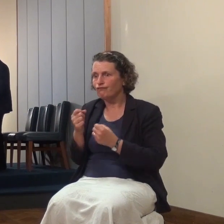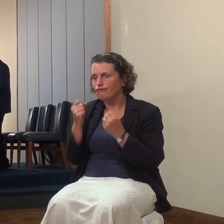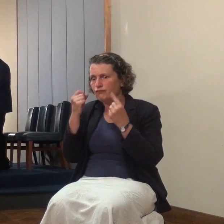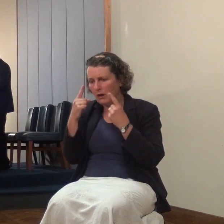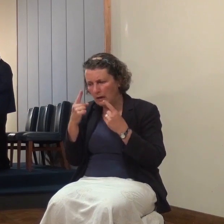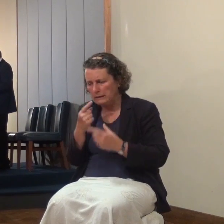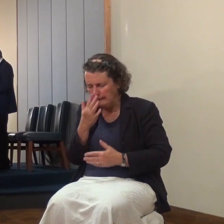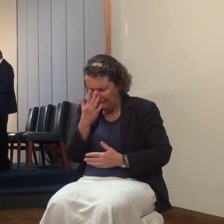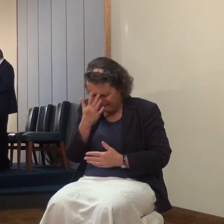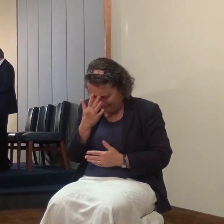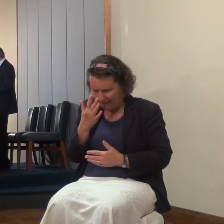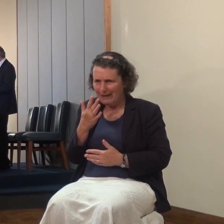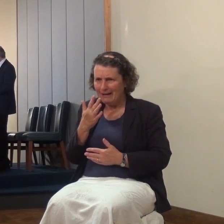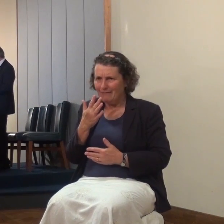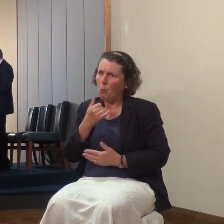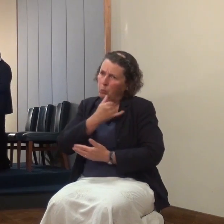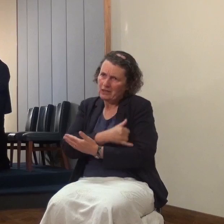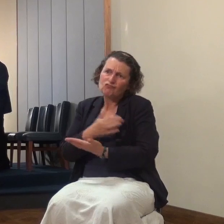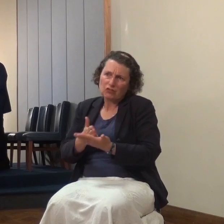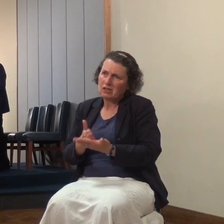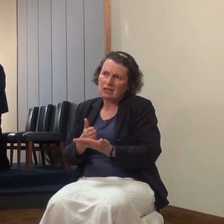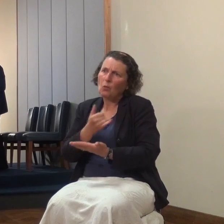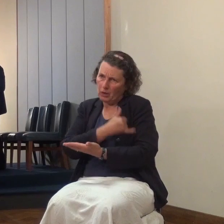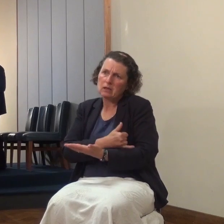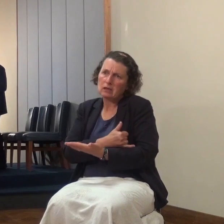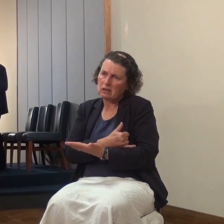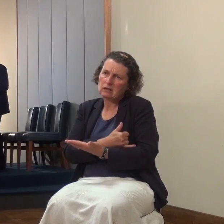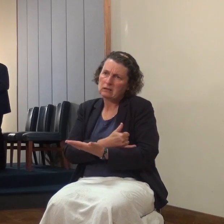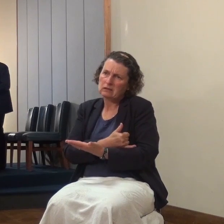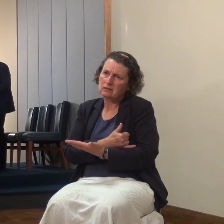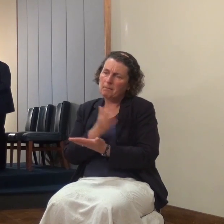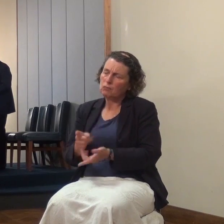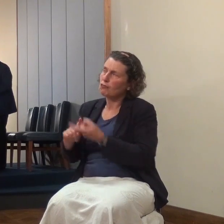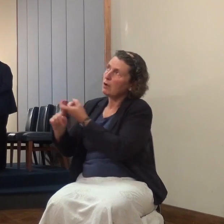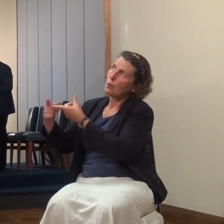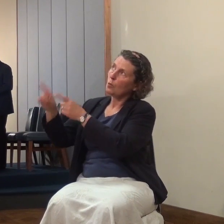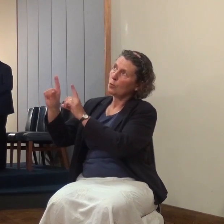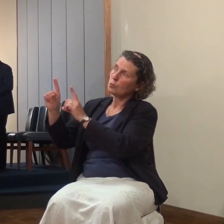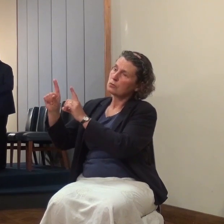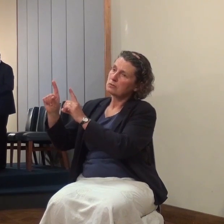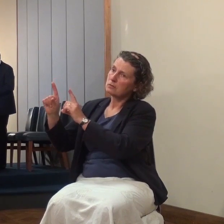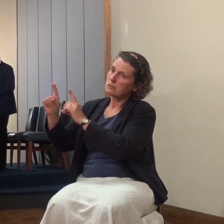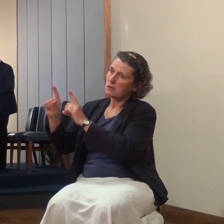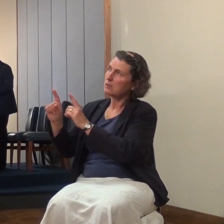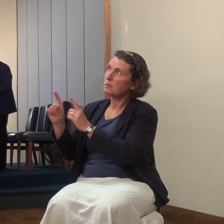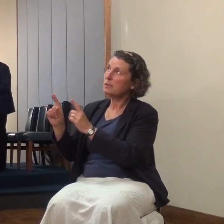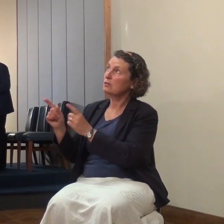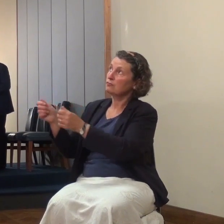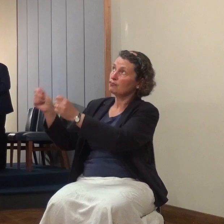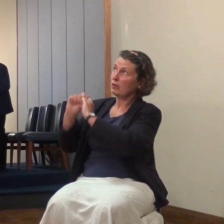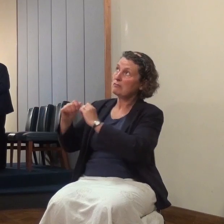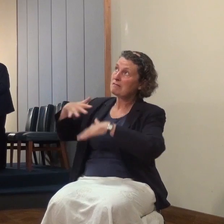to be sensitive to the Lord's dealings and to respond with faith and obedience. Repentance is never more in evidence than in